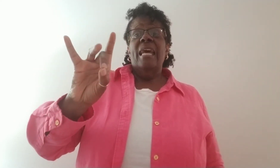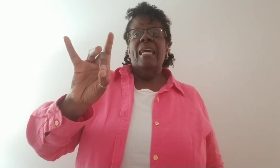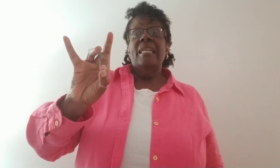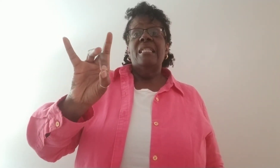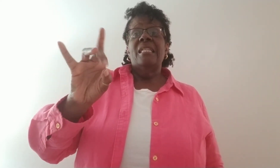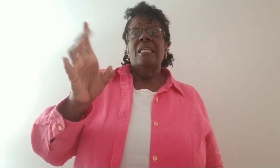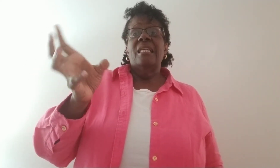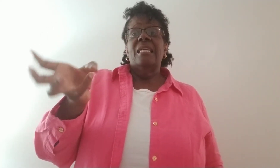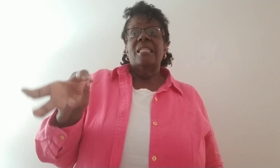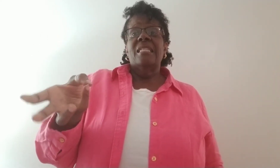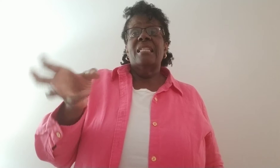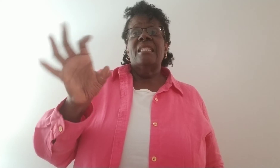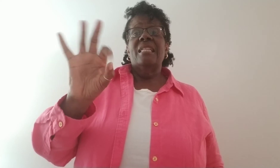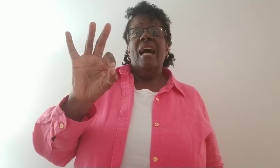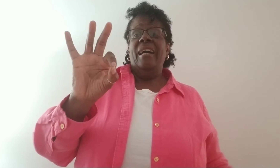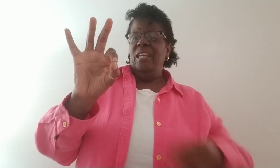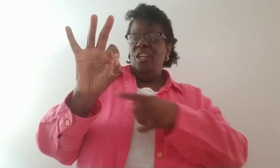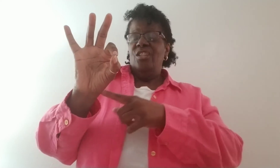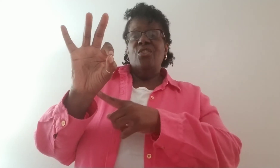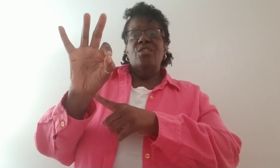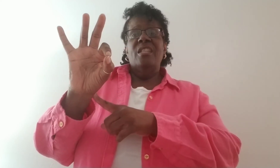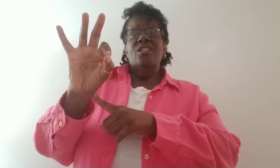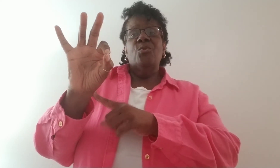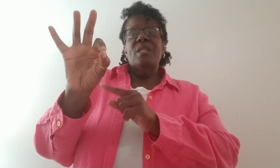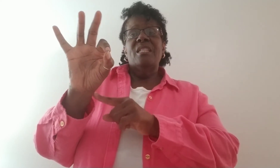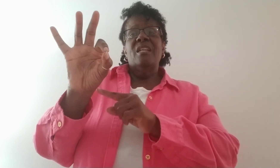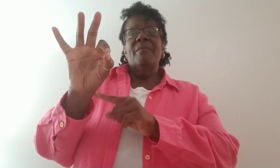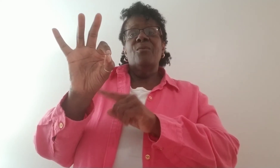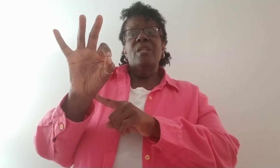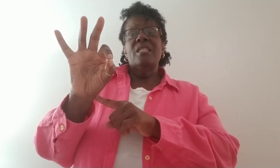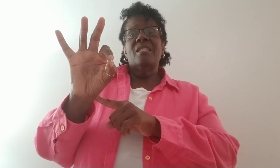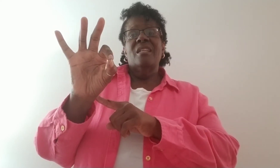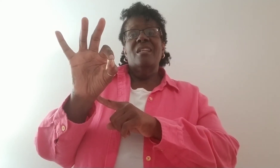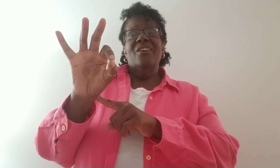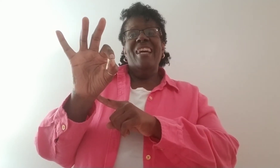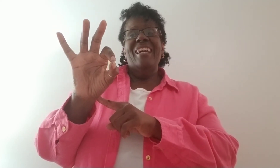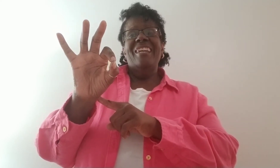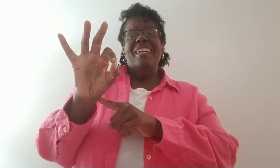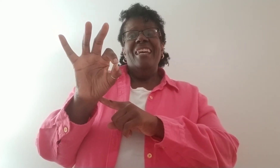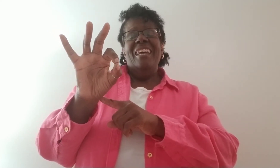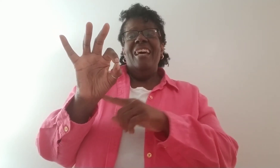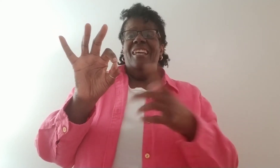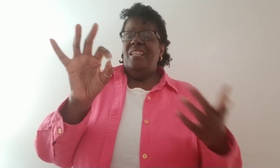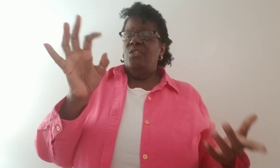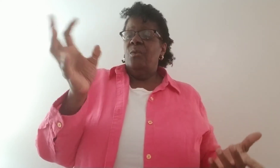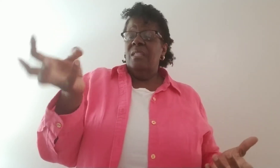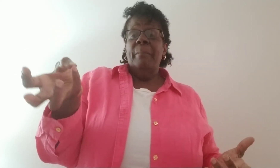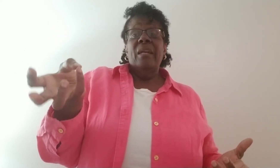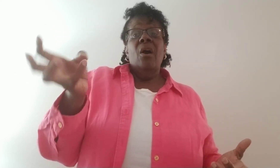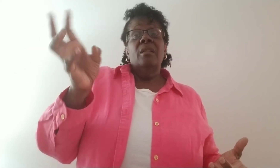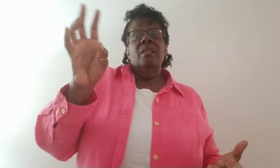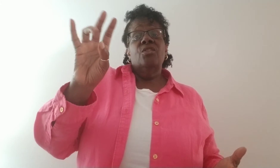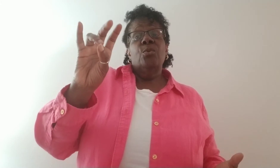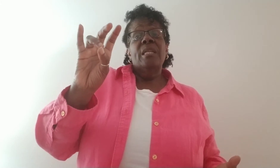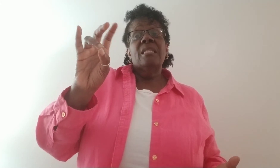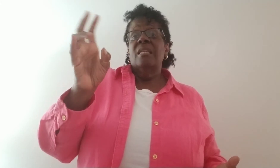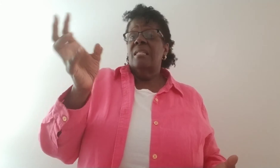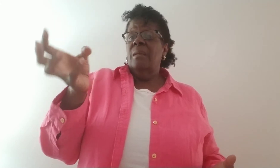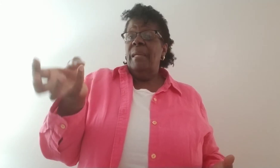68, 69. So you see the twisting of my wrist, okay? So some may call it the twist, some may call